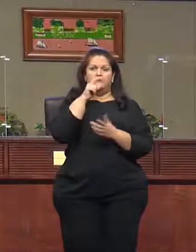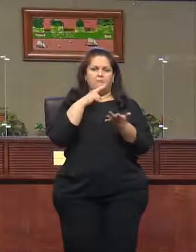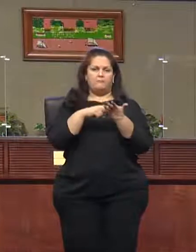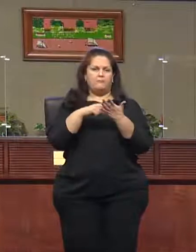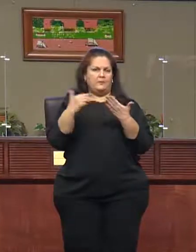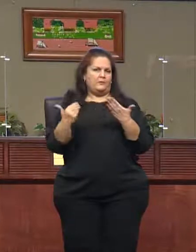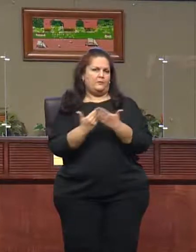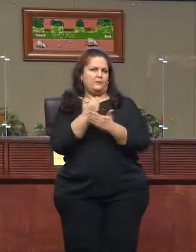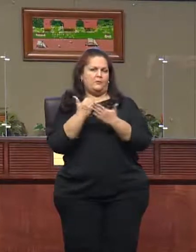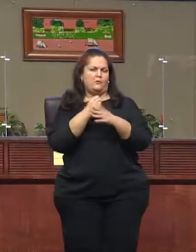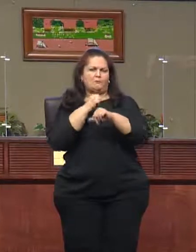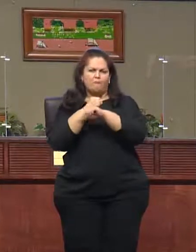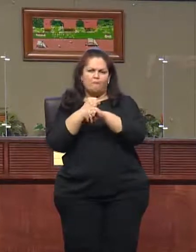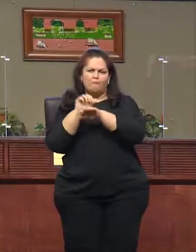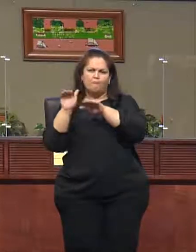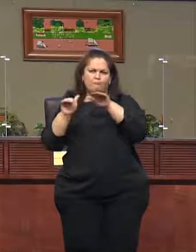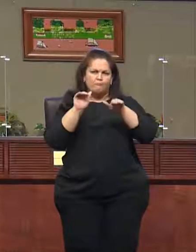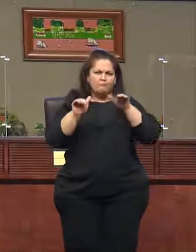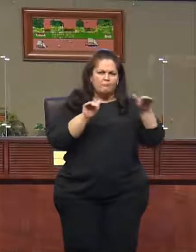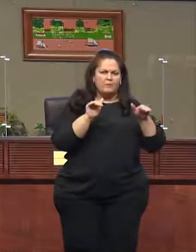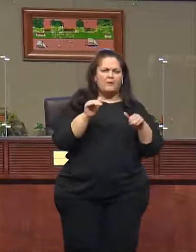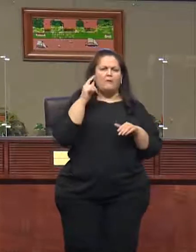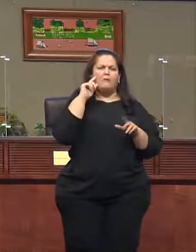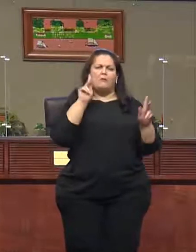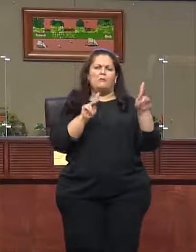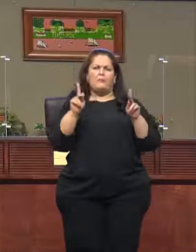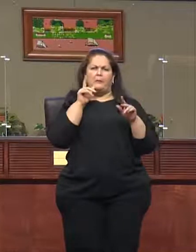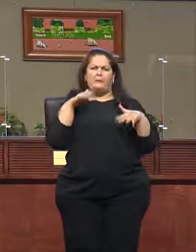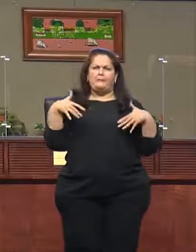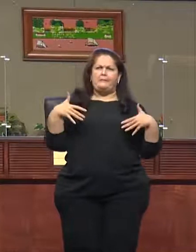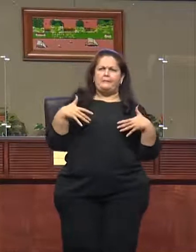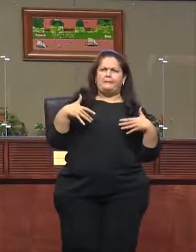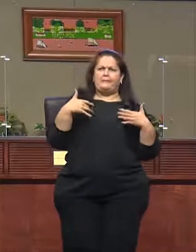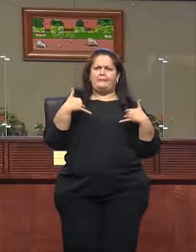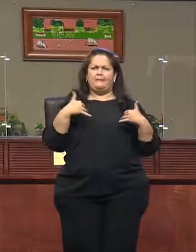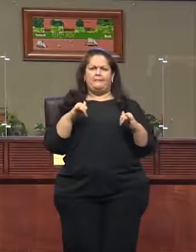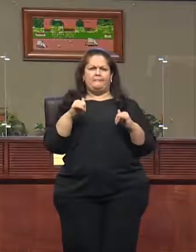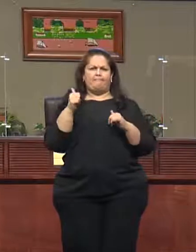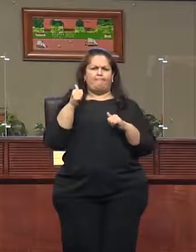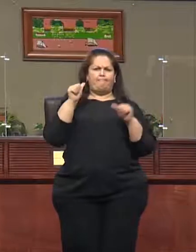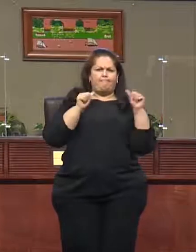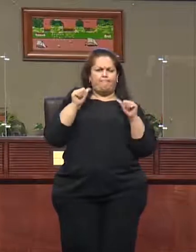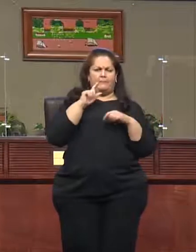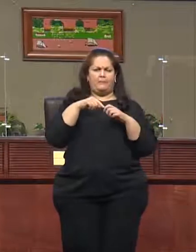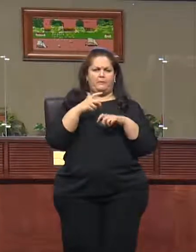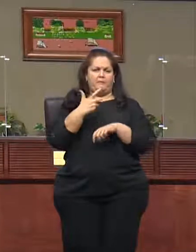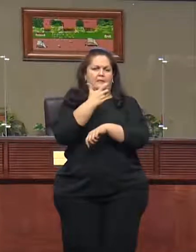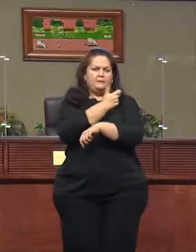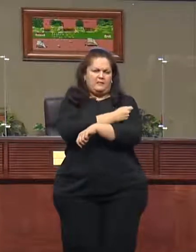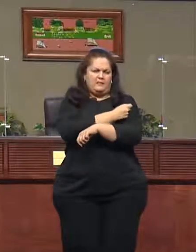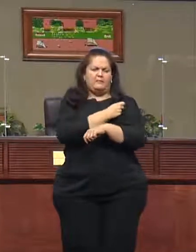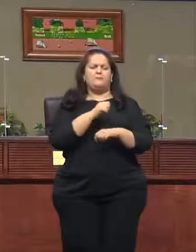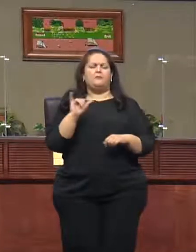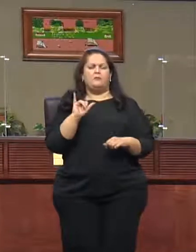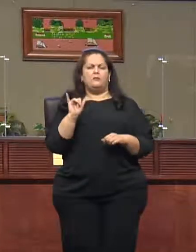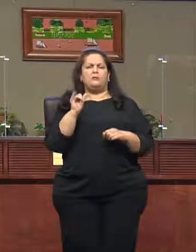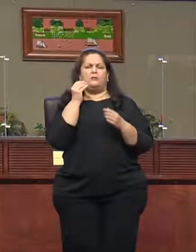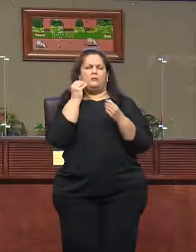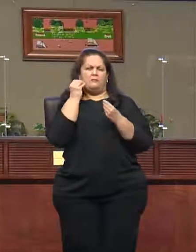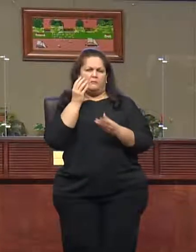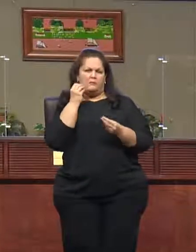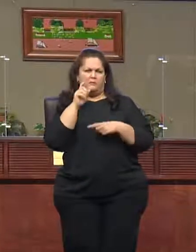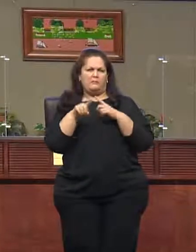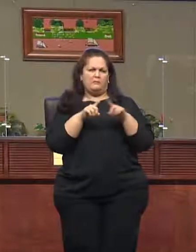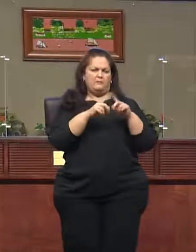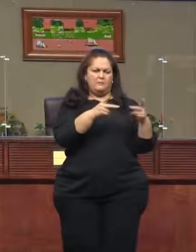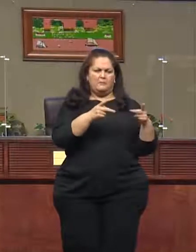to combat hesitancy, the reopening of the portal to get vaccines, and details regarding other vaccination sites and programs.